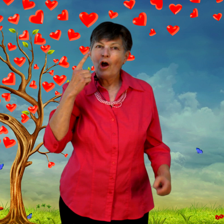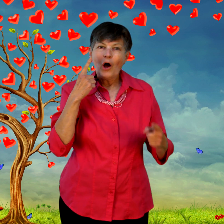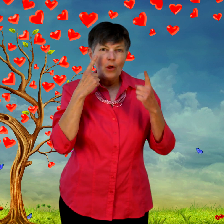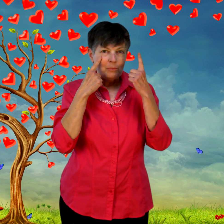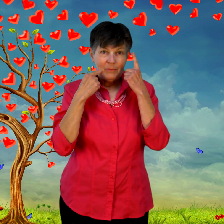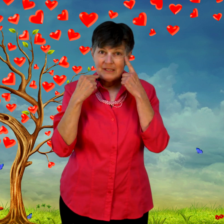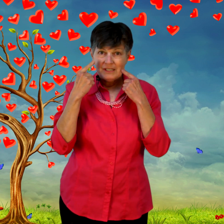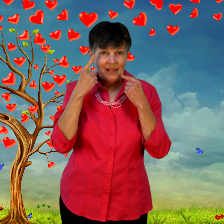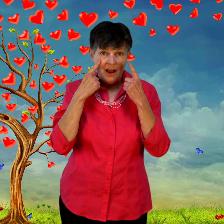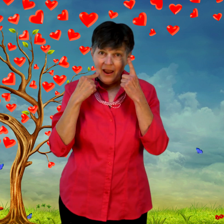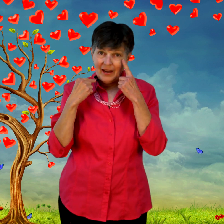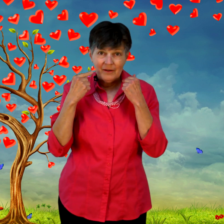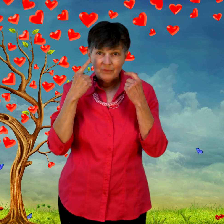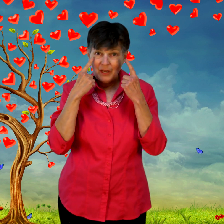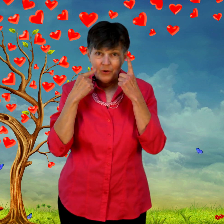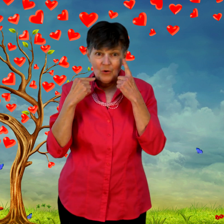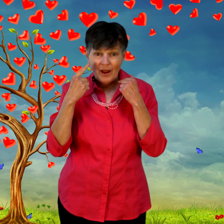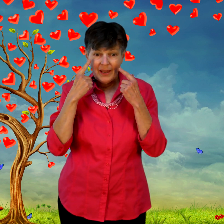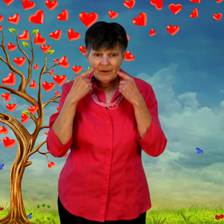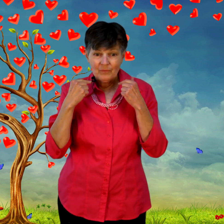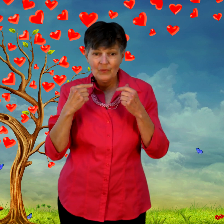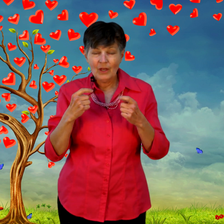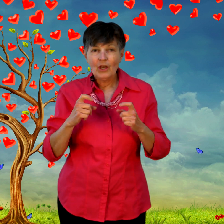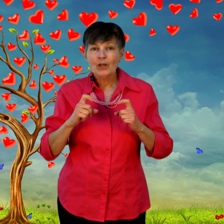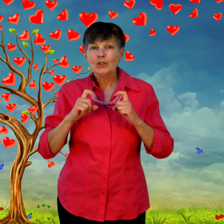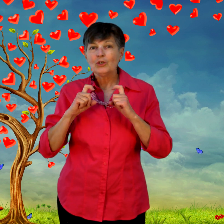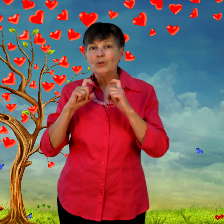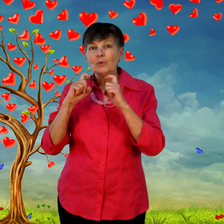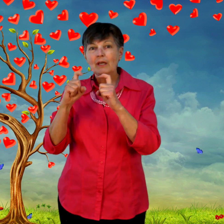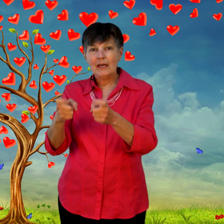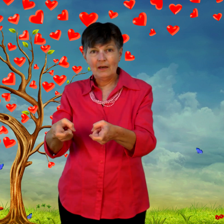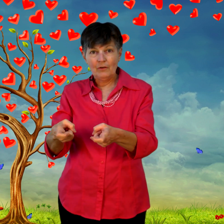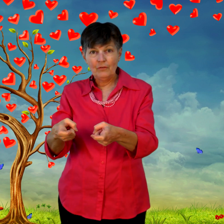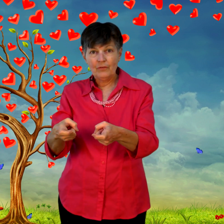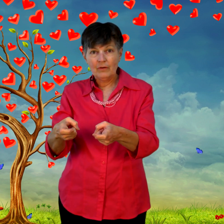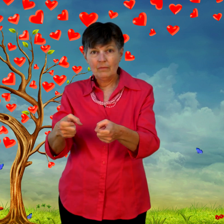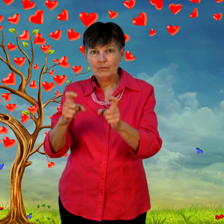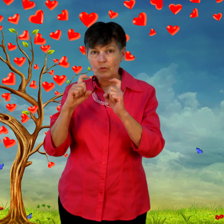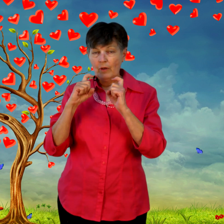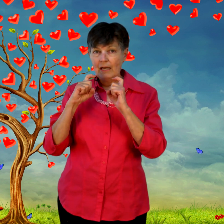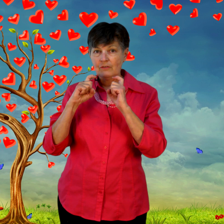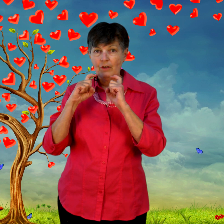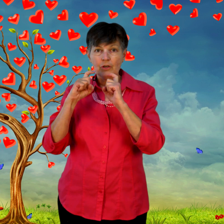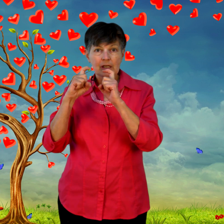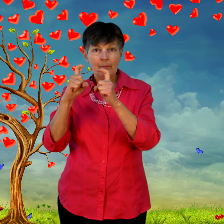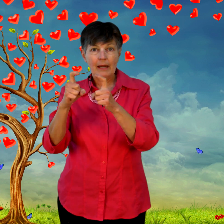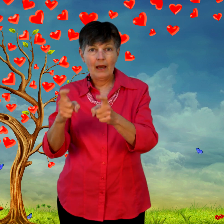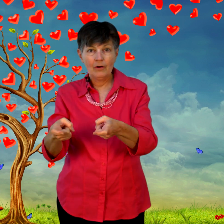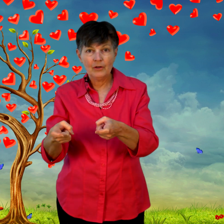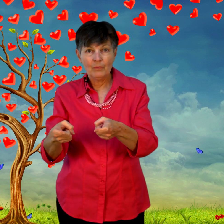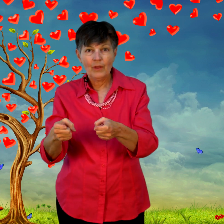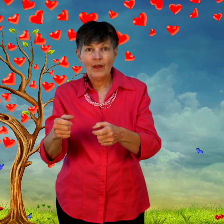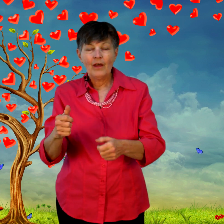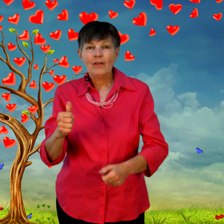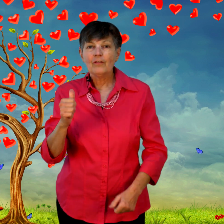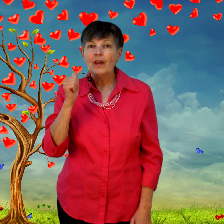all misty-eyed, like crying, to give, 2 X fingers coming out,